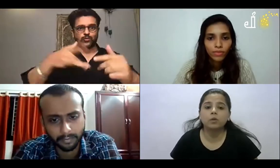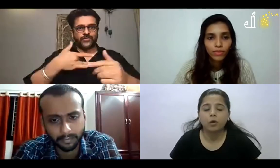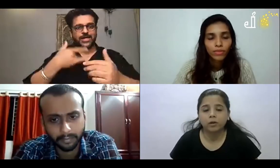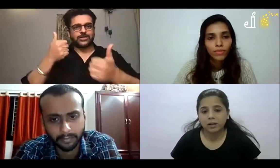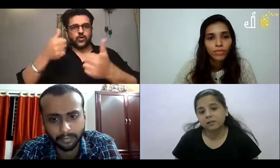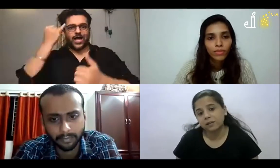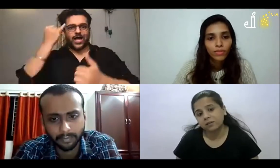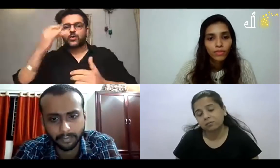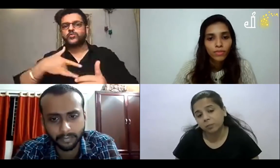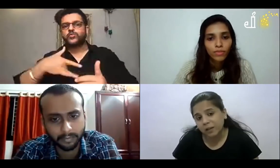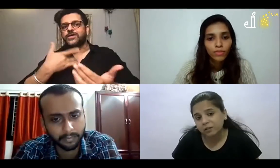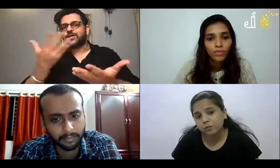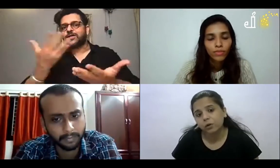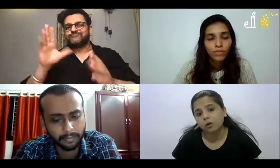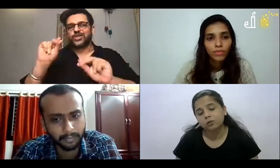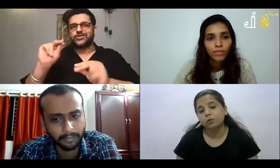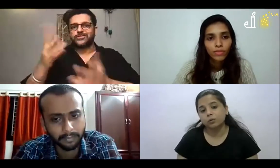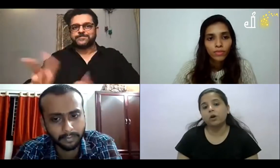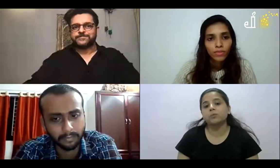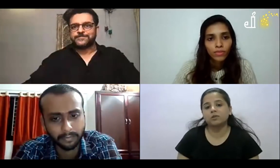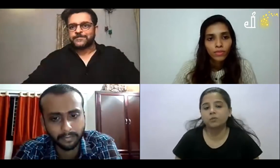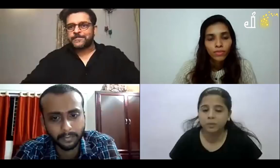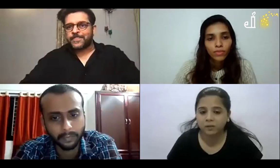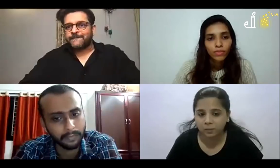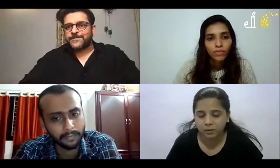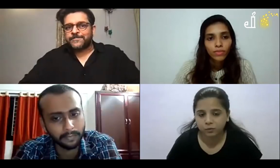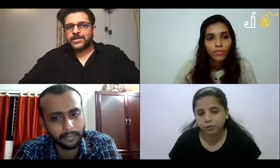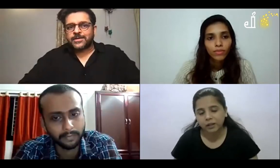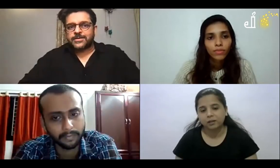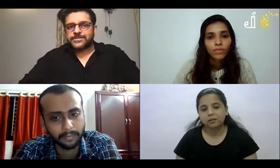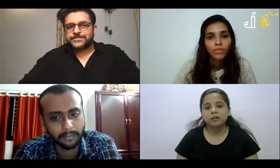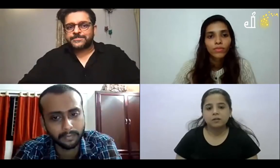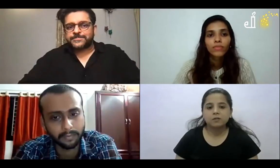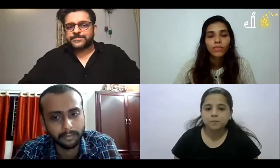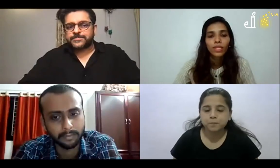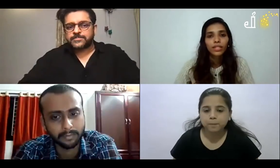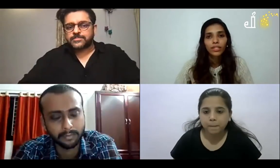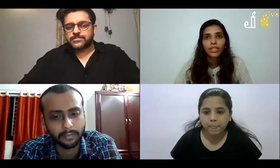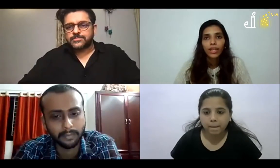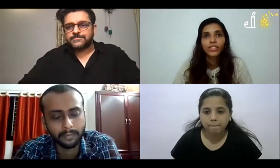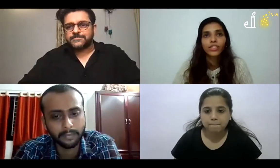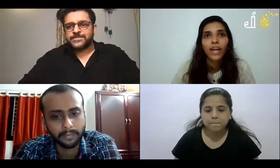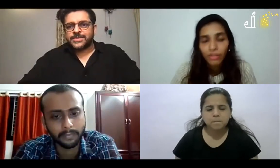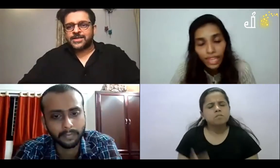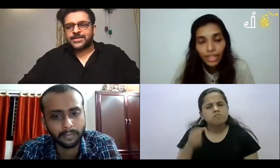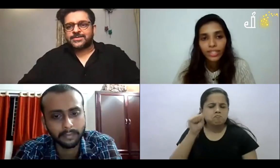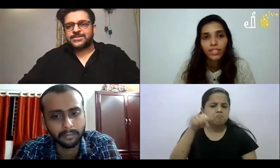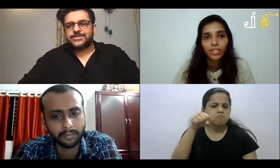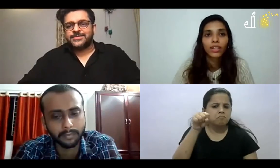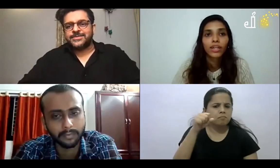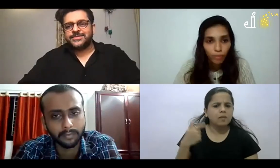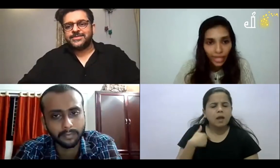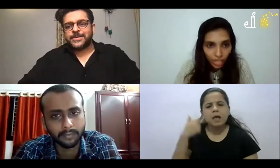a role model, and that the parents would also know the options would be available. What do you think? Yes, I feel